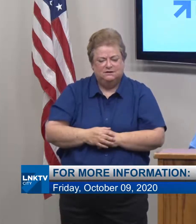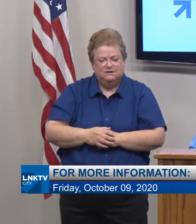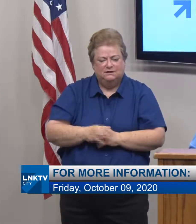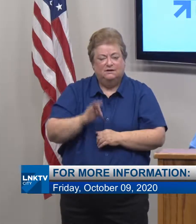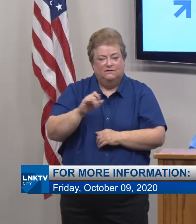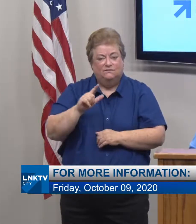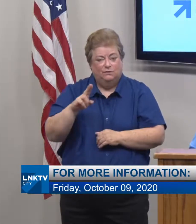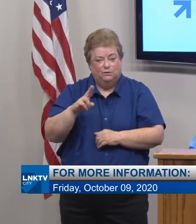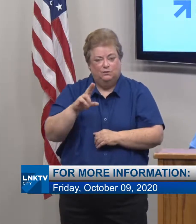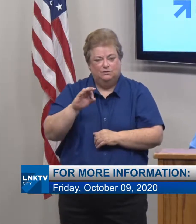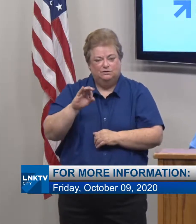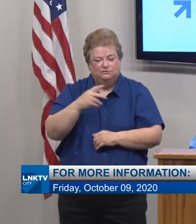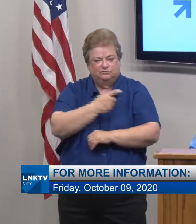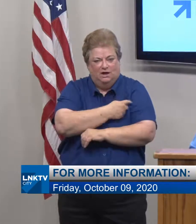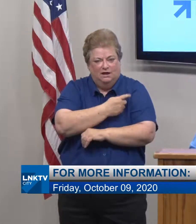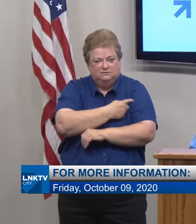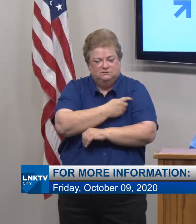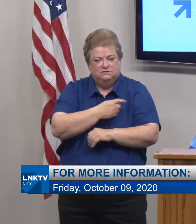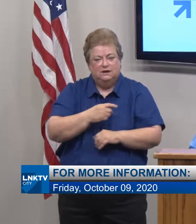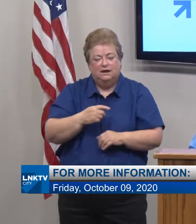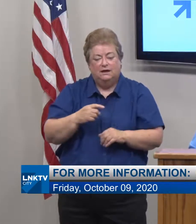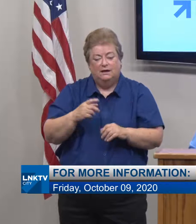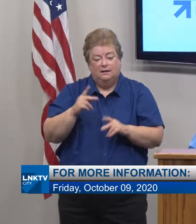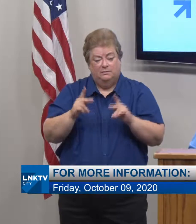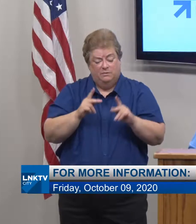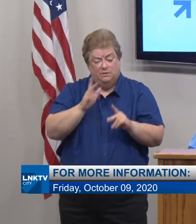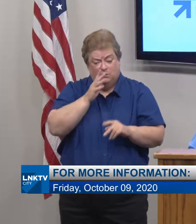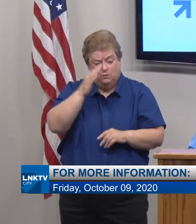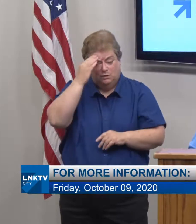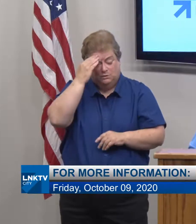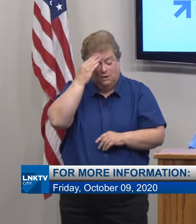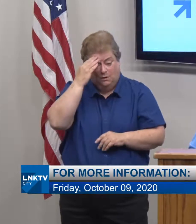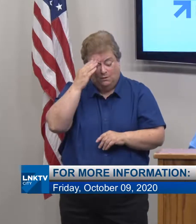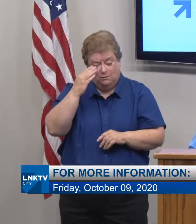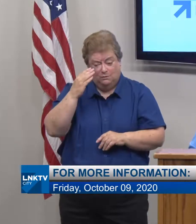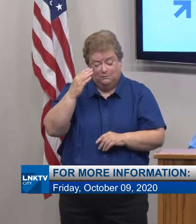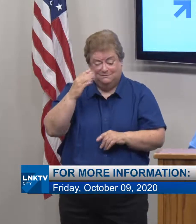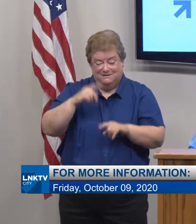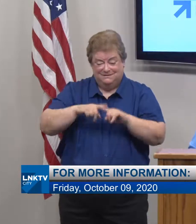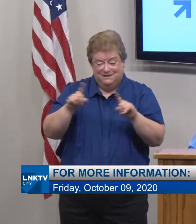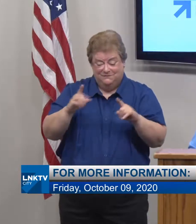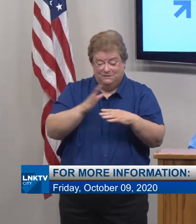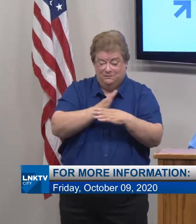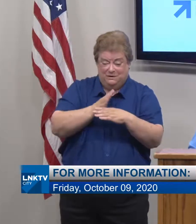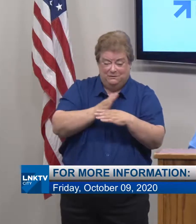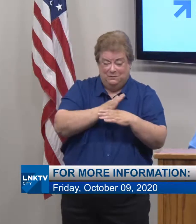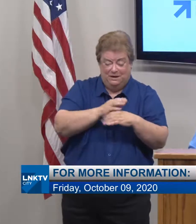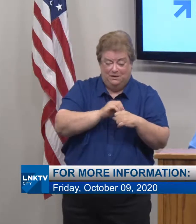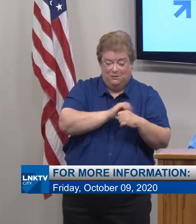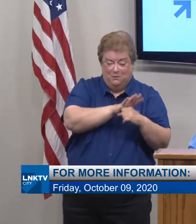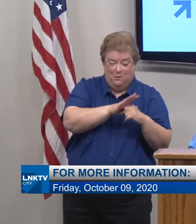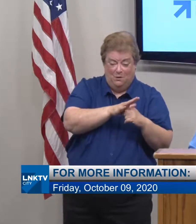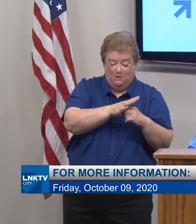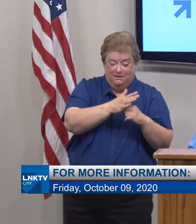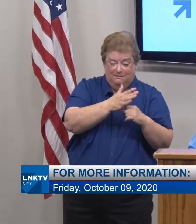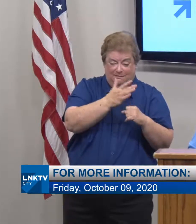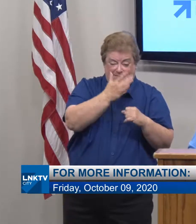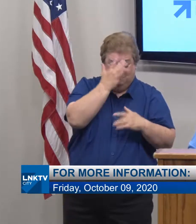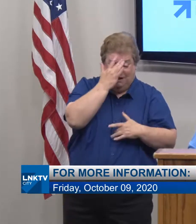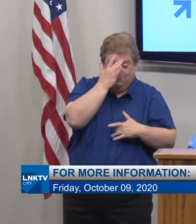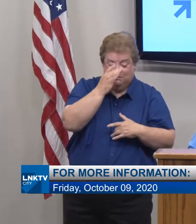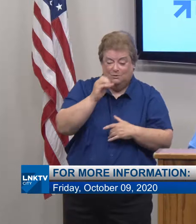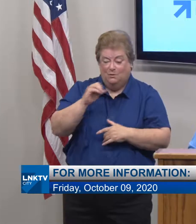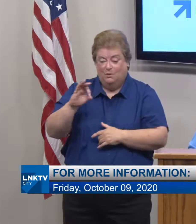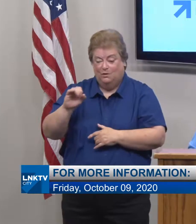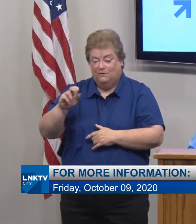their own be able to distinguish between influenza and coronavirus, or will they actually need to get tested